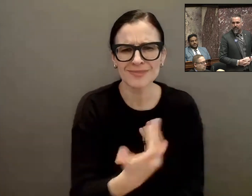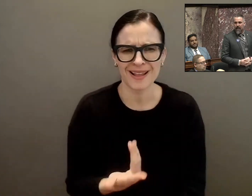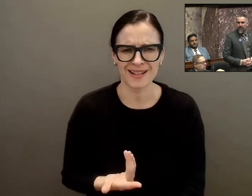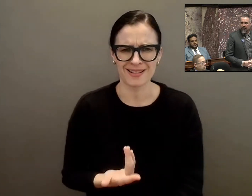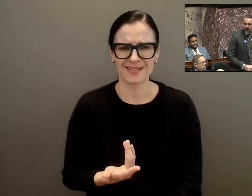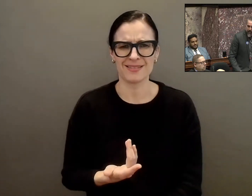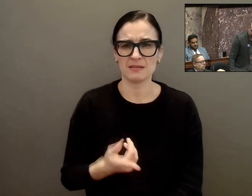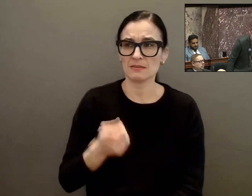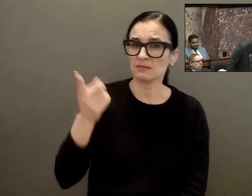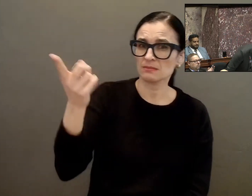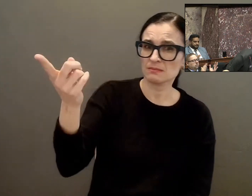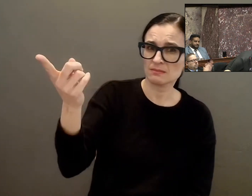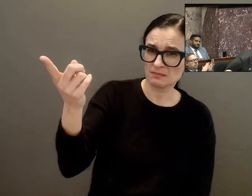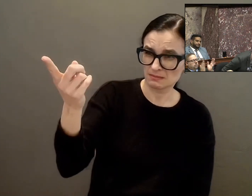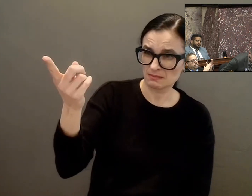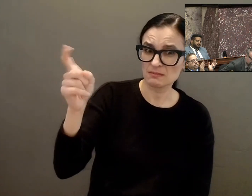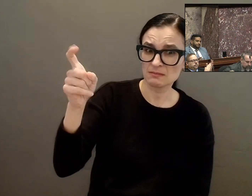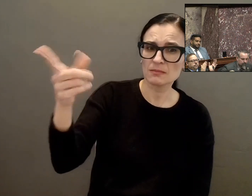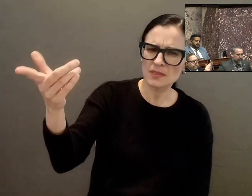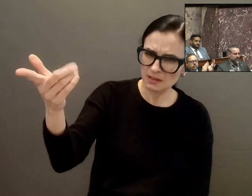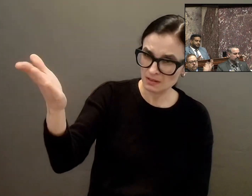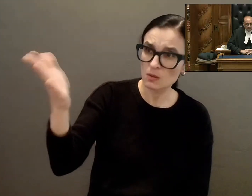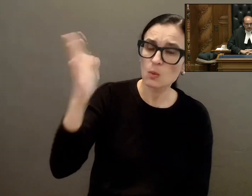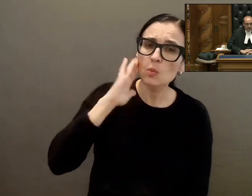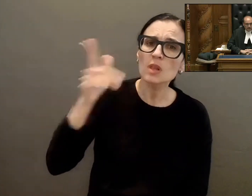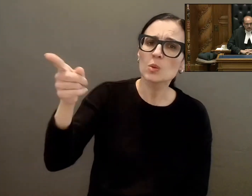Métis education?